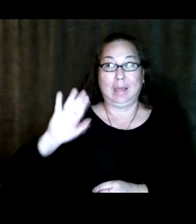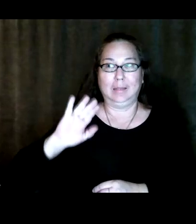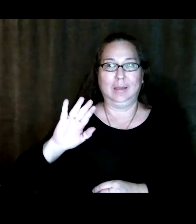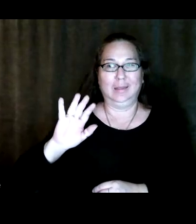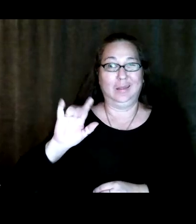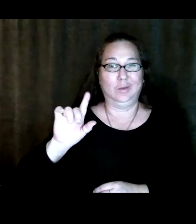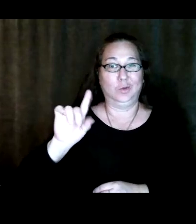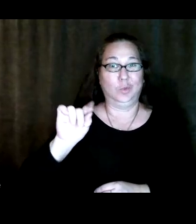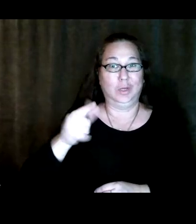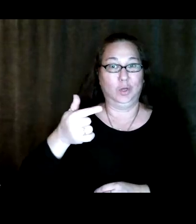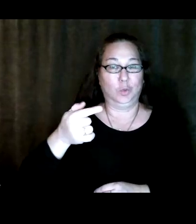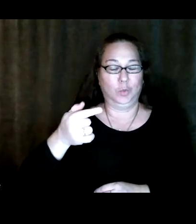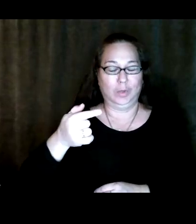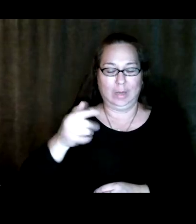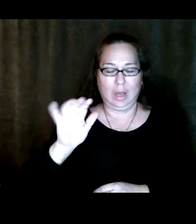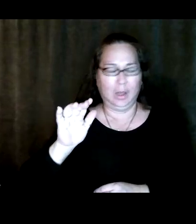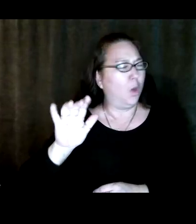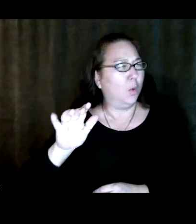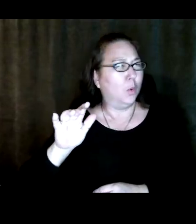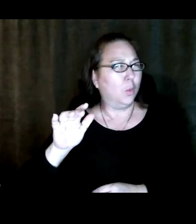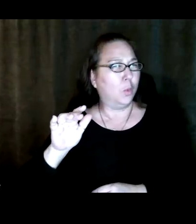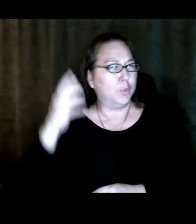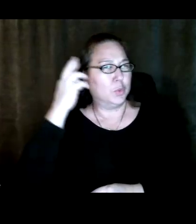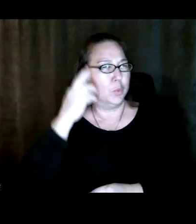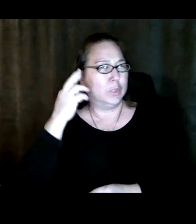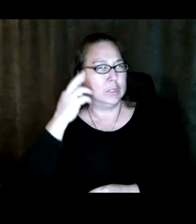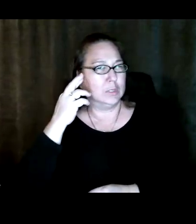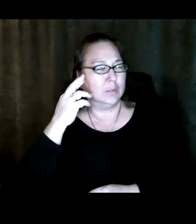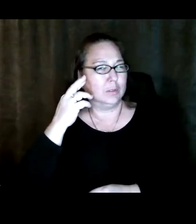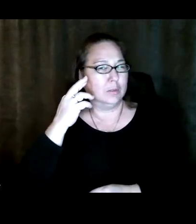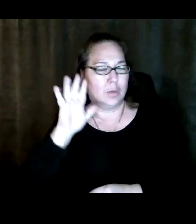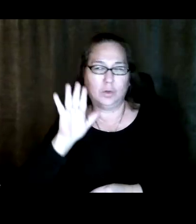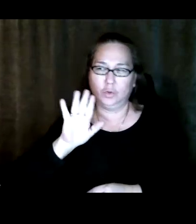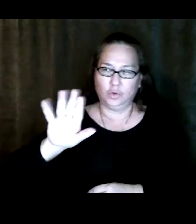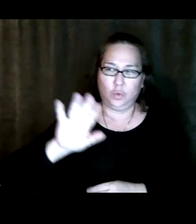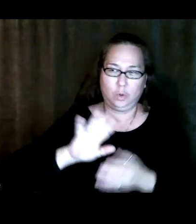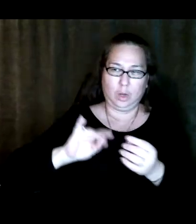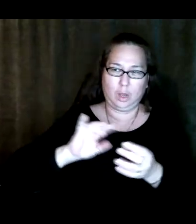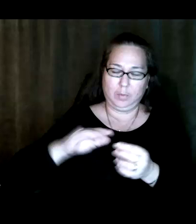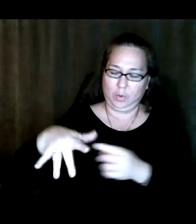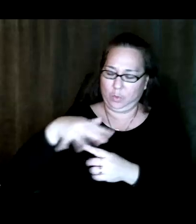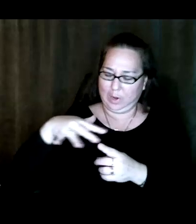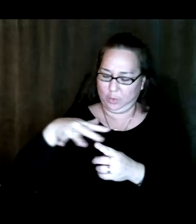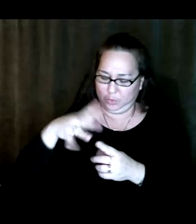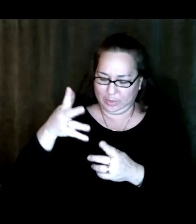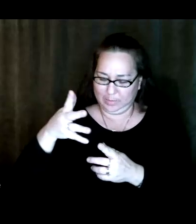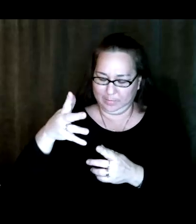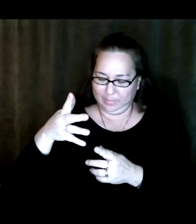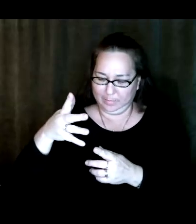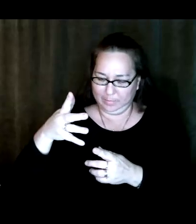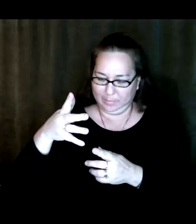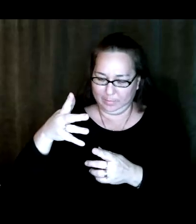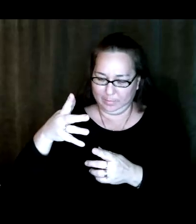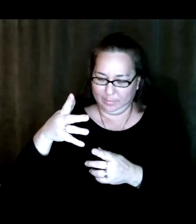the particular rationale? And I think this goes to, your comment around, what was the particular rationale for making